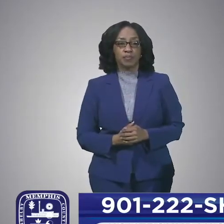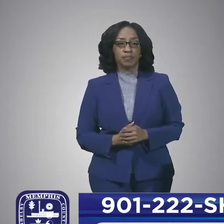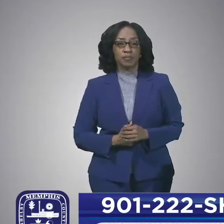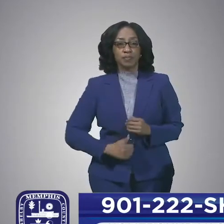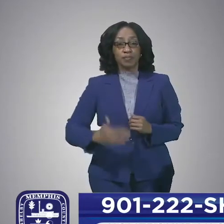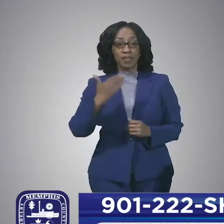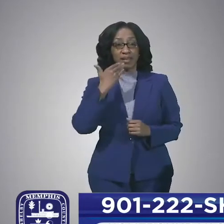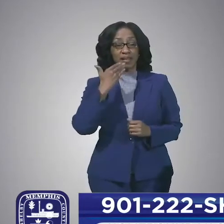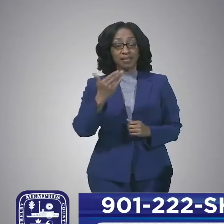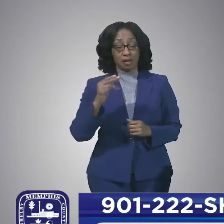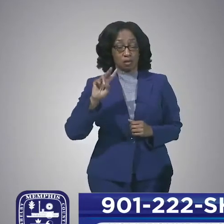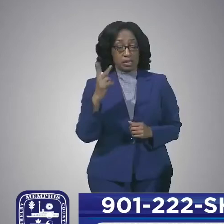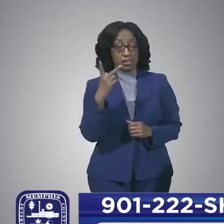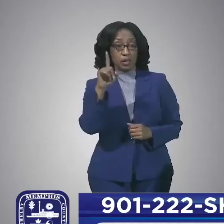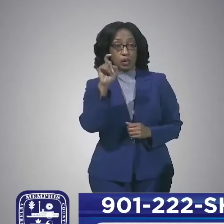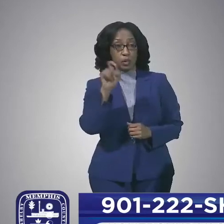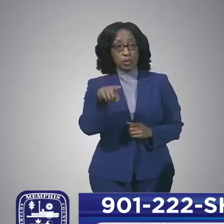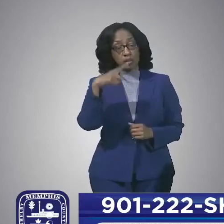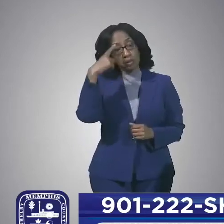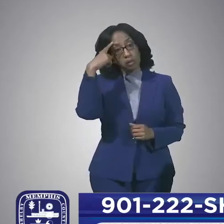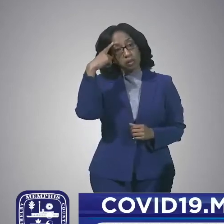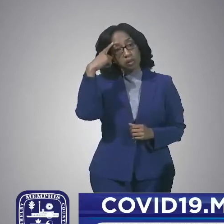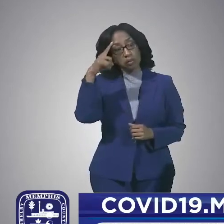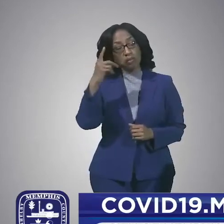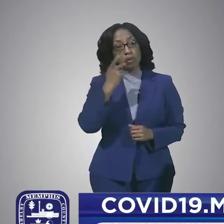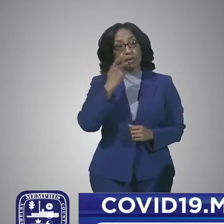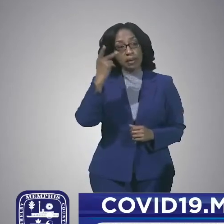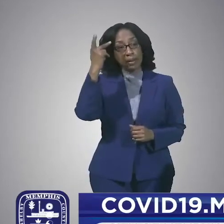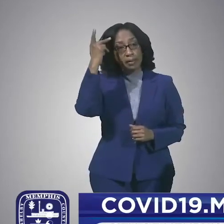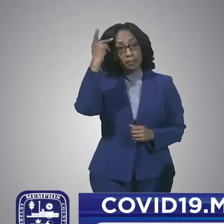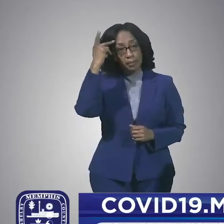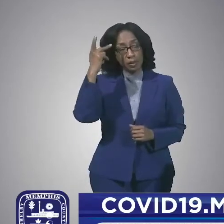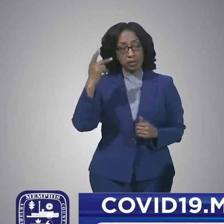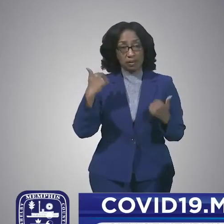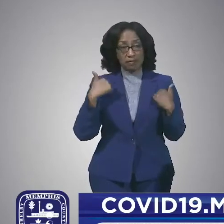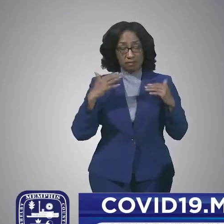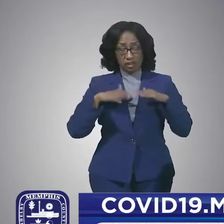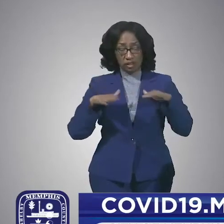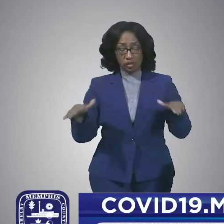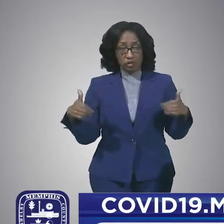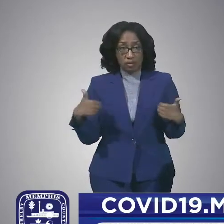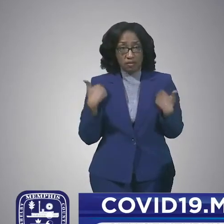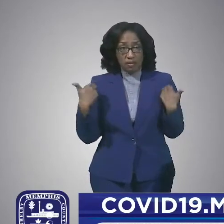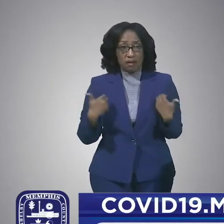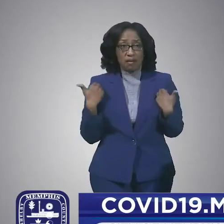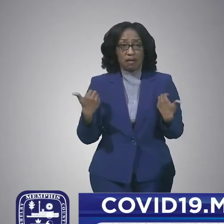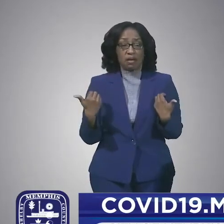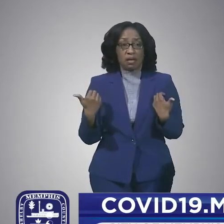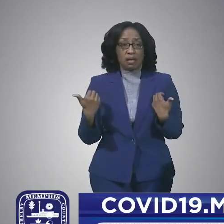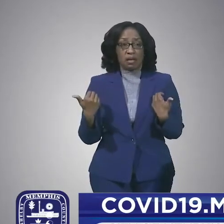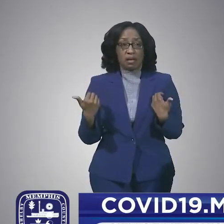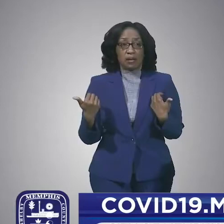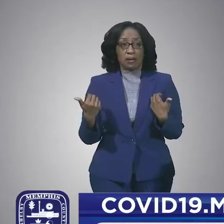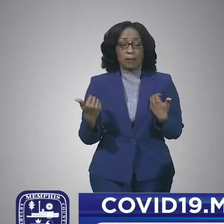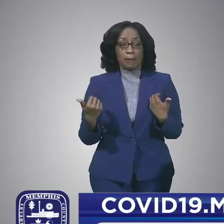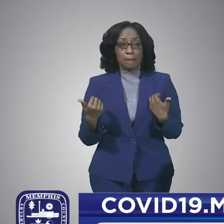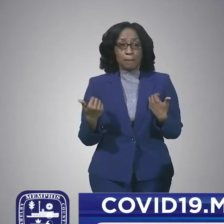Thank you. My second question is for parents of really young children who are waiting for, or who